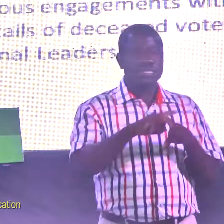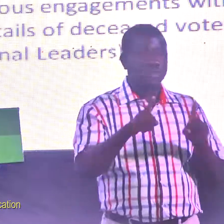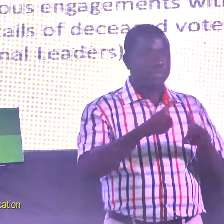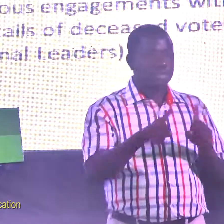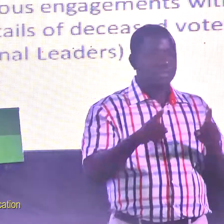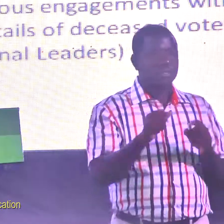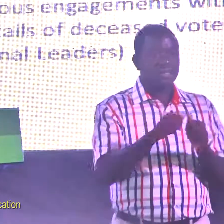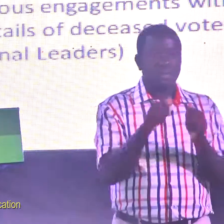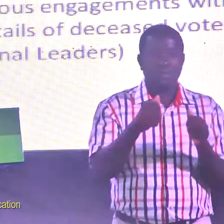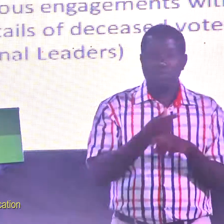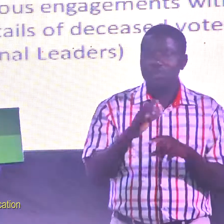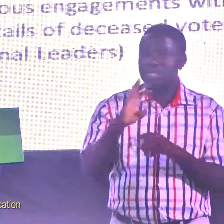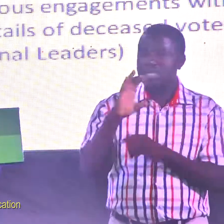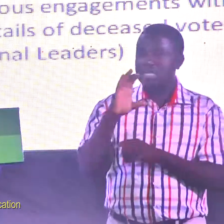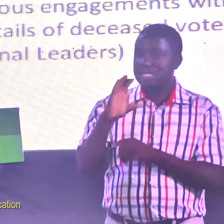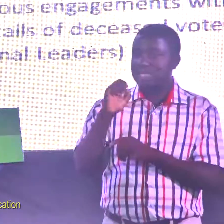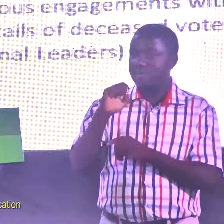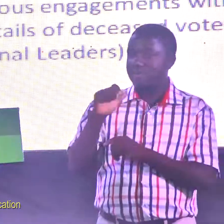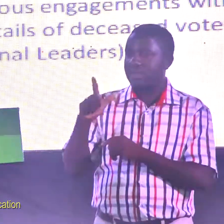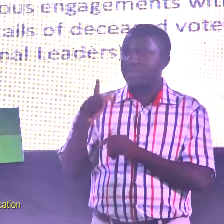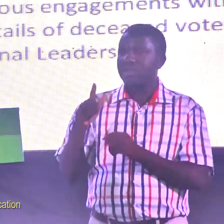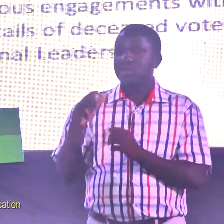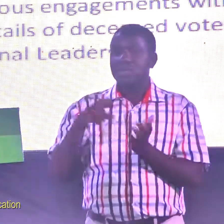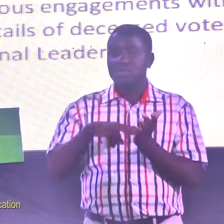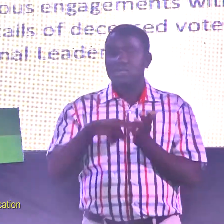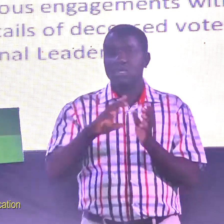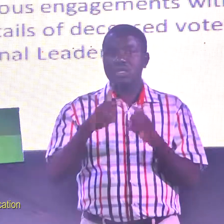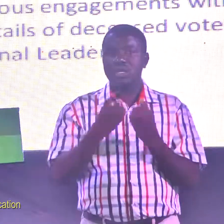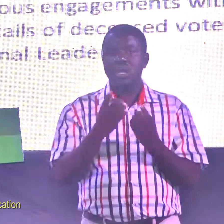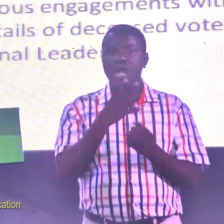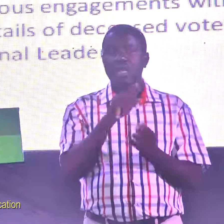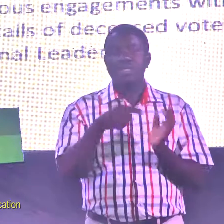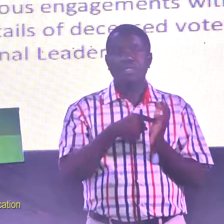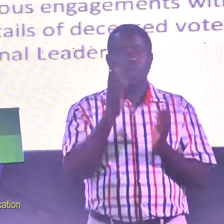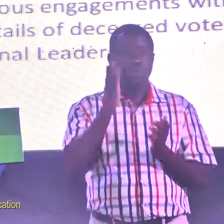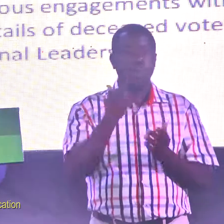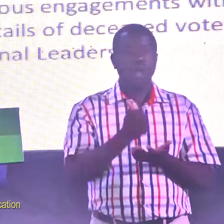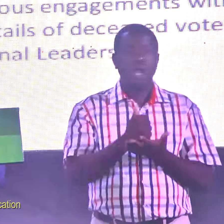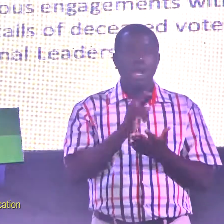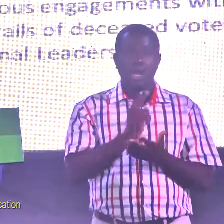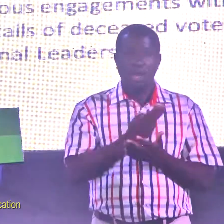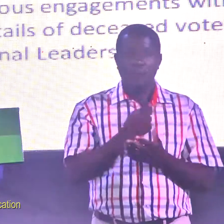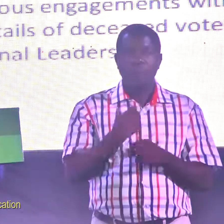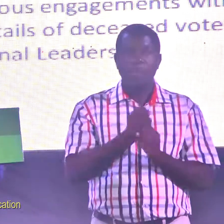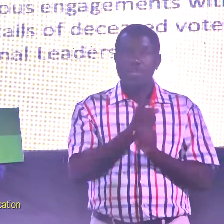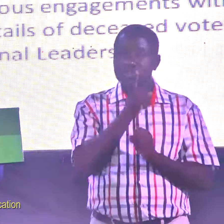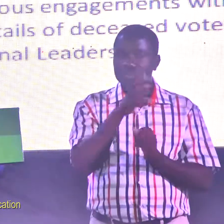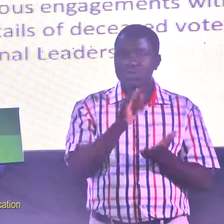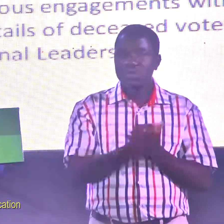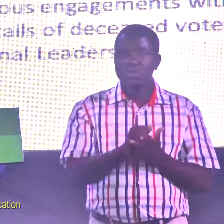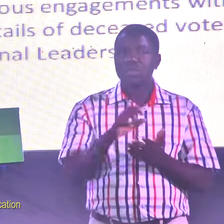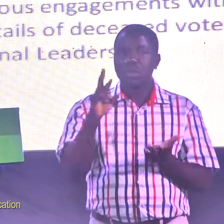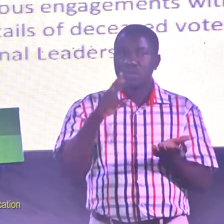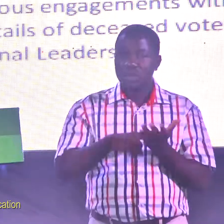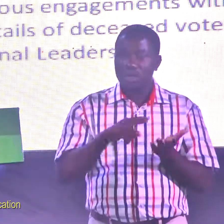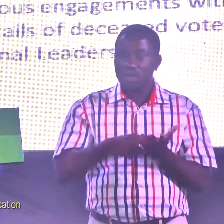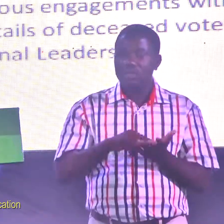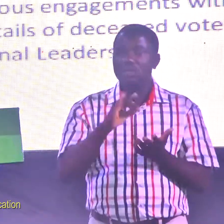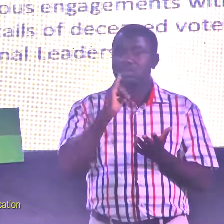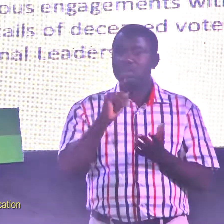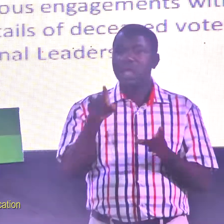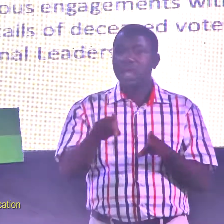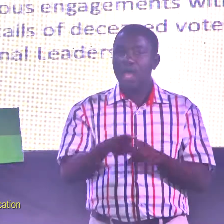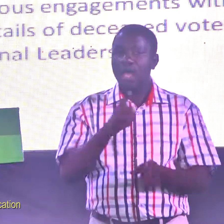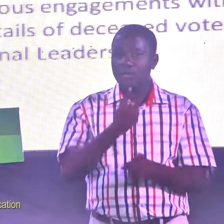Civil Registry Department, as they are currently computerizing, and this will help us make sure that our register is as